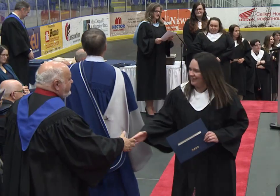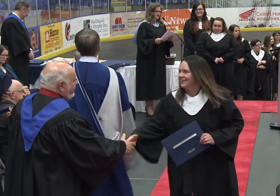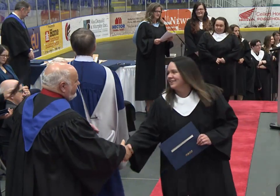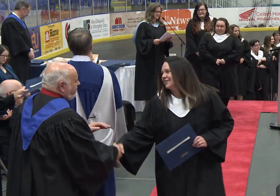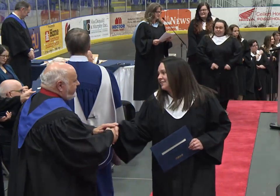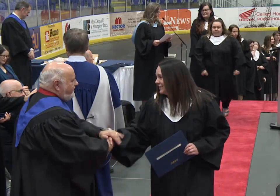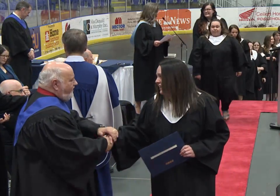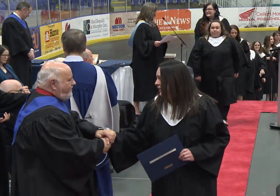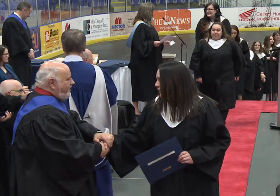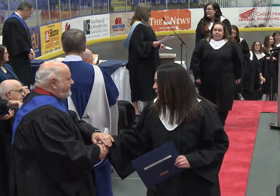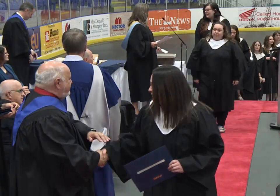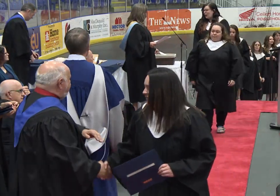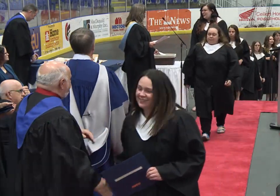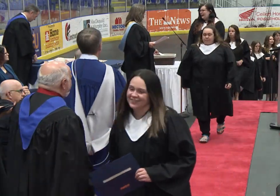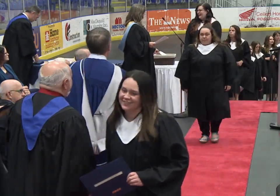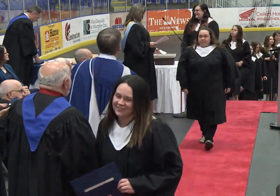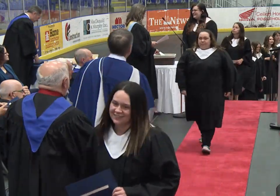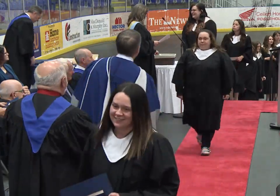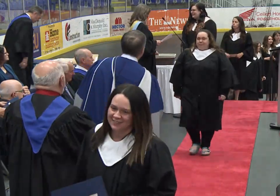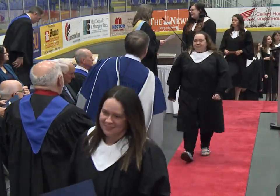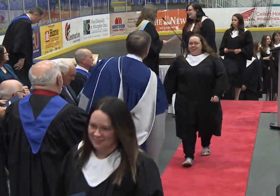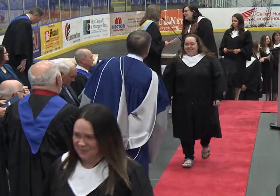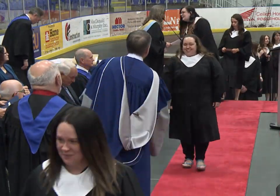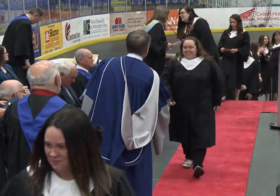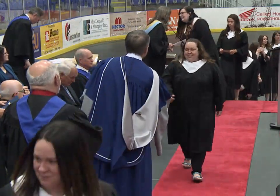Melina Usher.